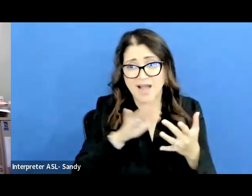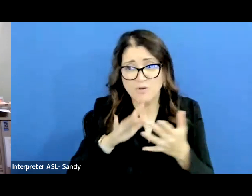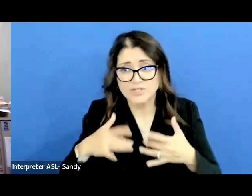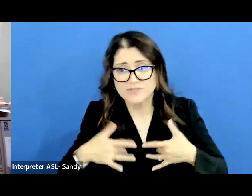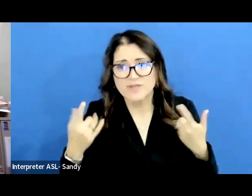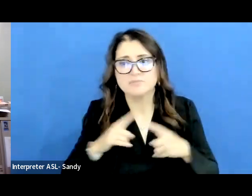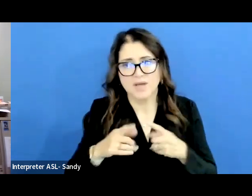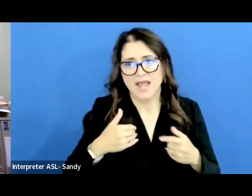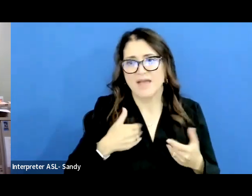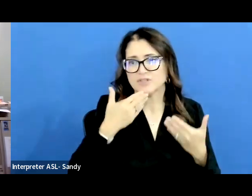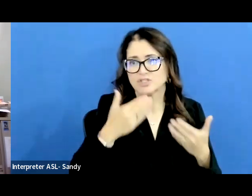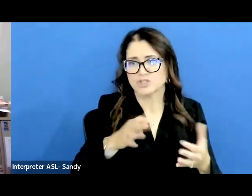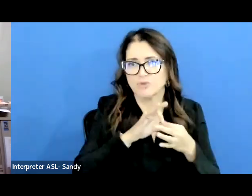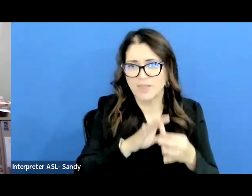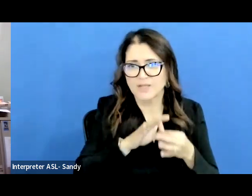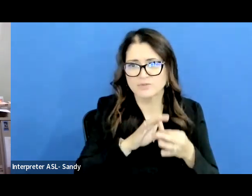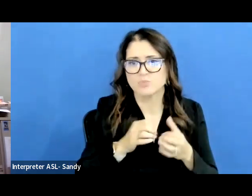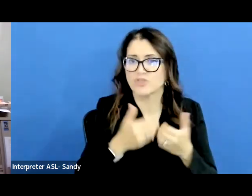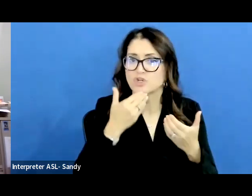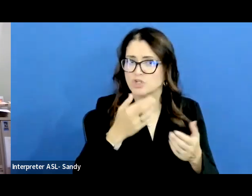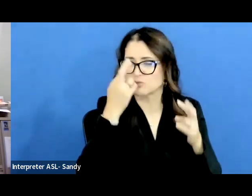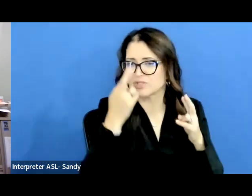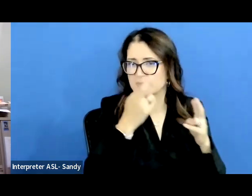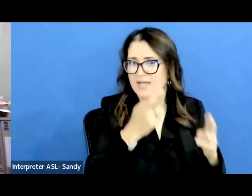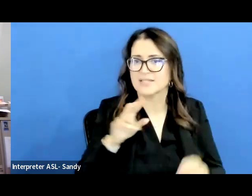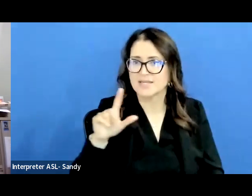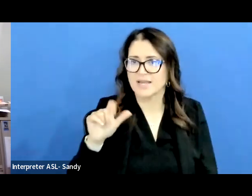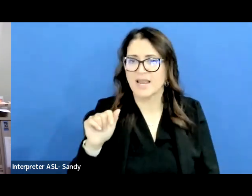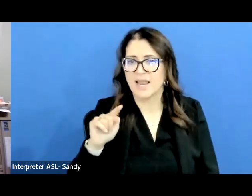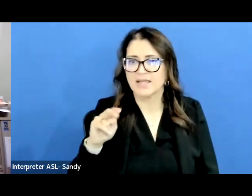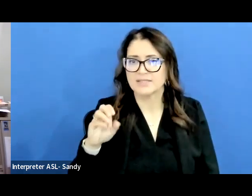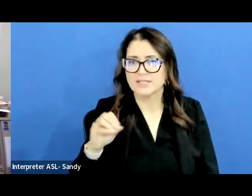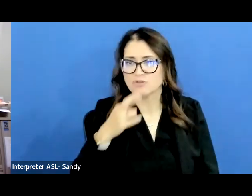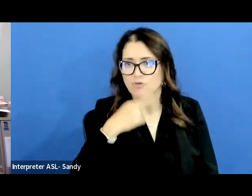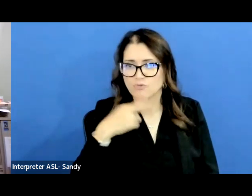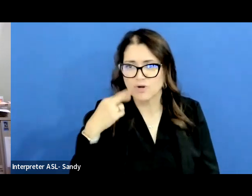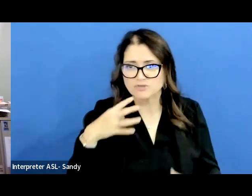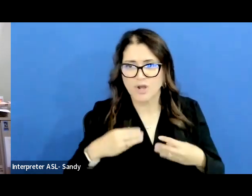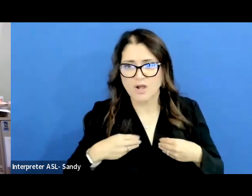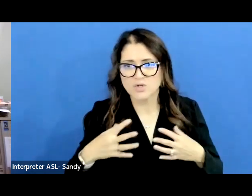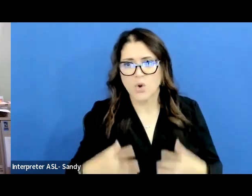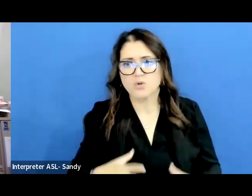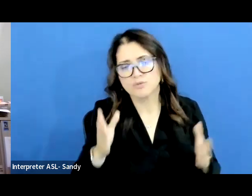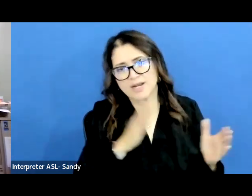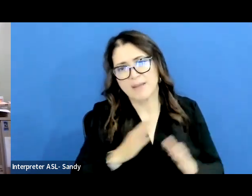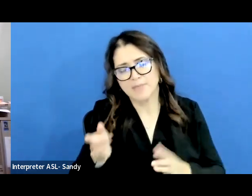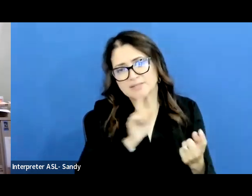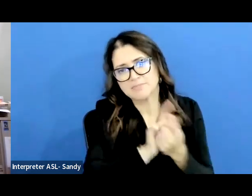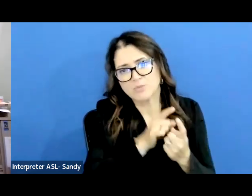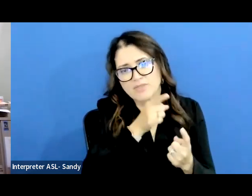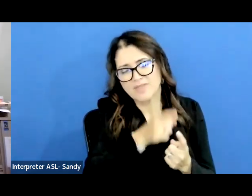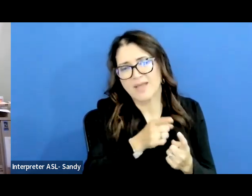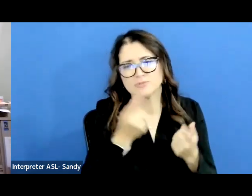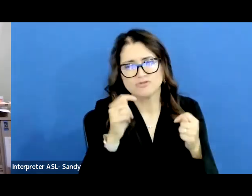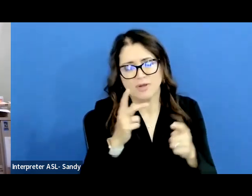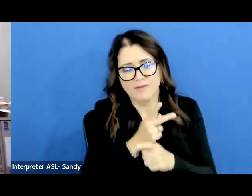well-respected Latino restaurant owner. I'm planning on meeting with him to get his input as to what kind of event we could do. Also, the term